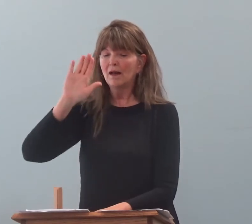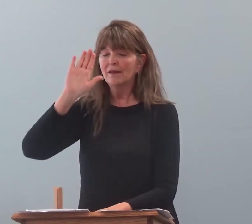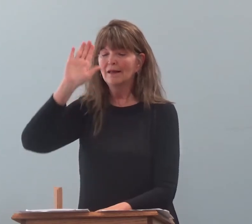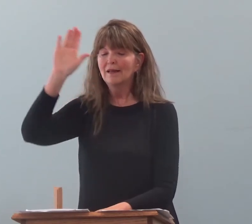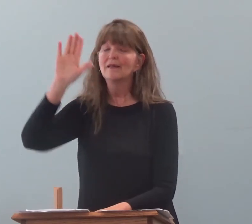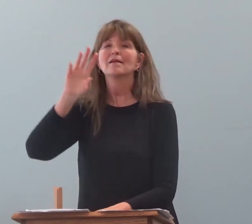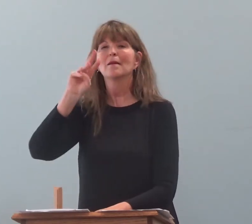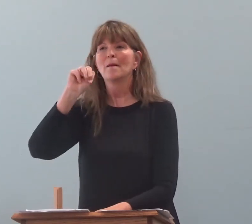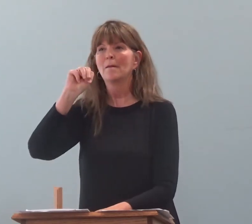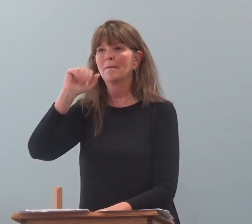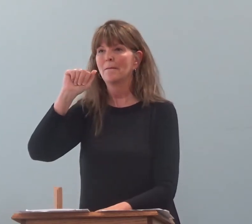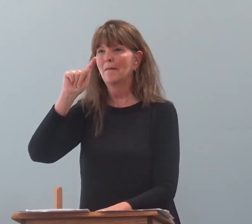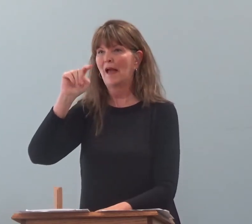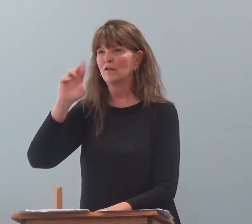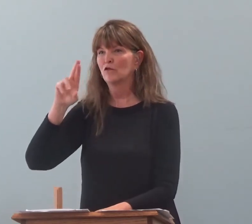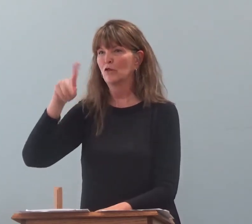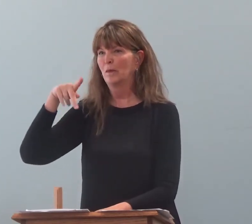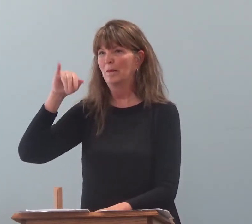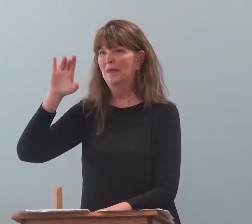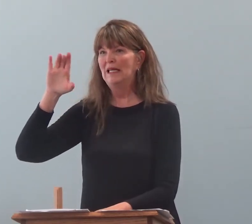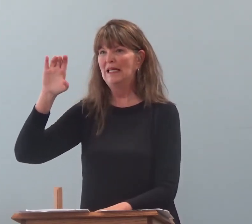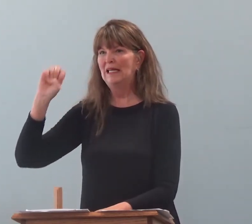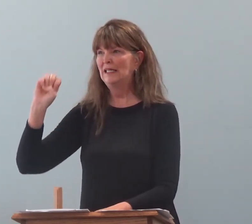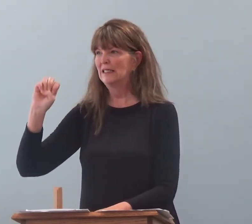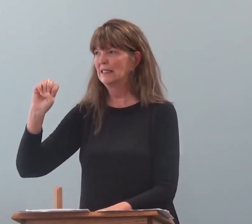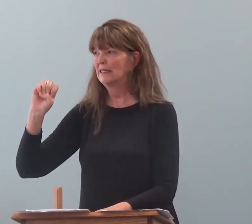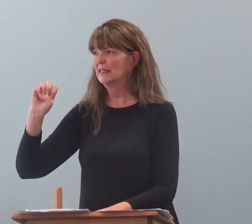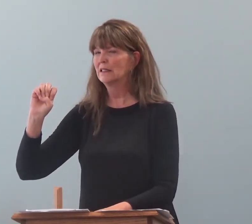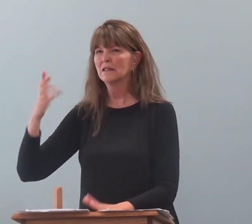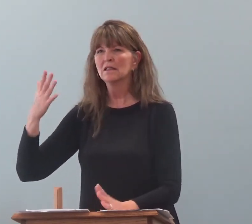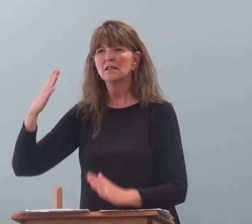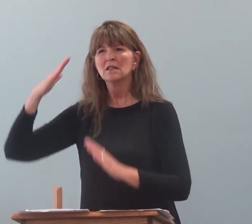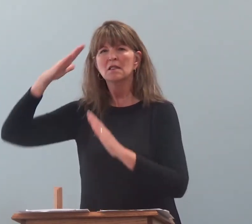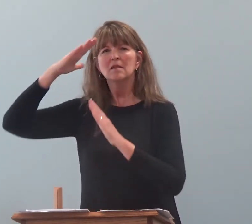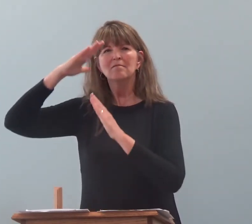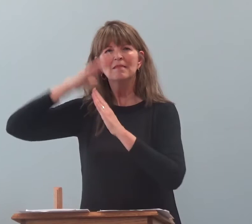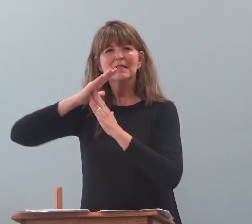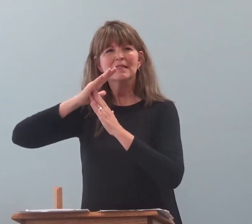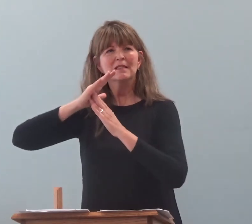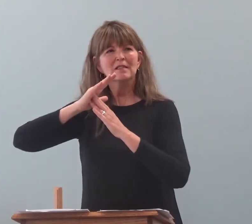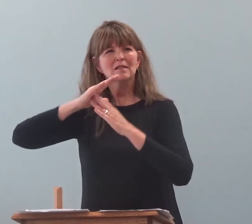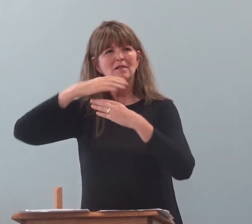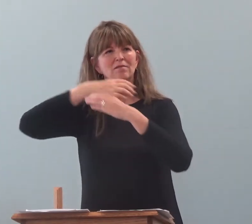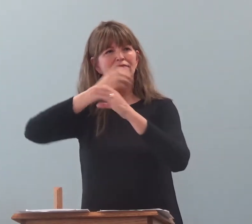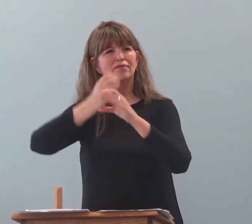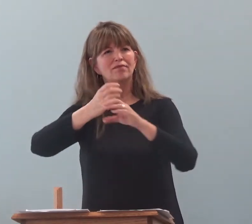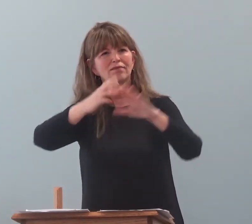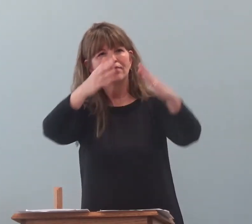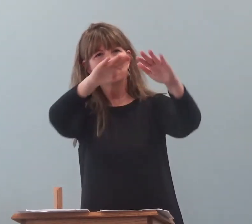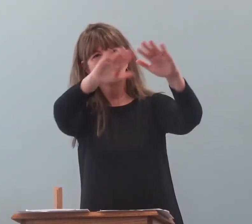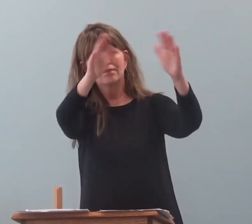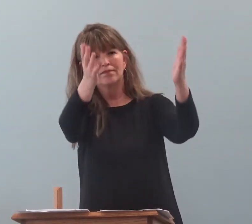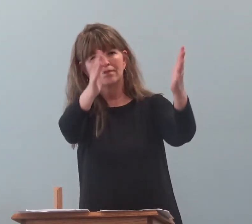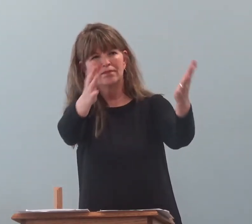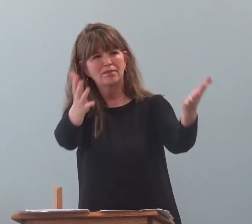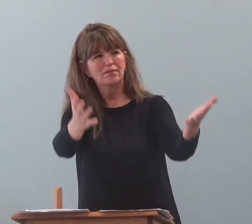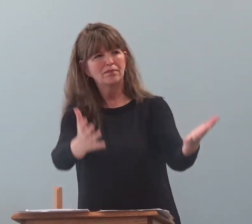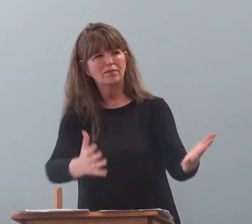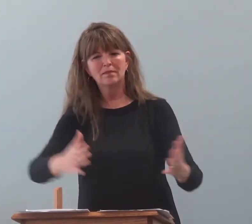says that we are God's masterpiece. That means we are the crown of